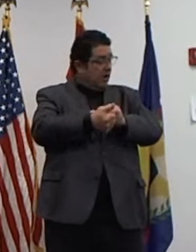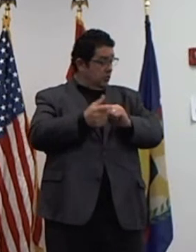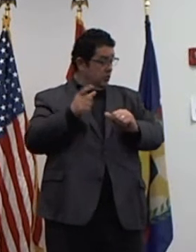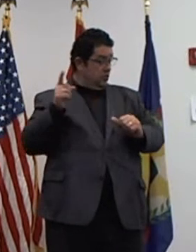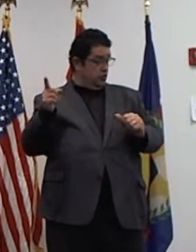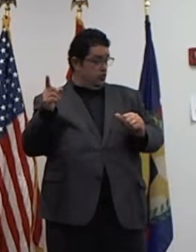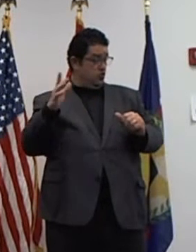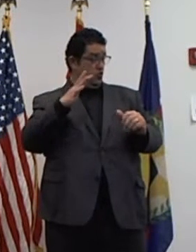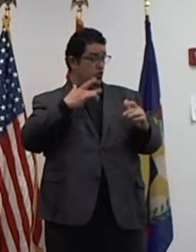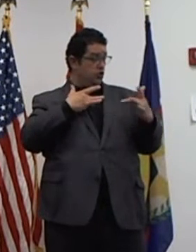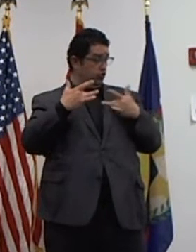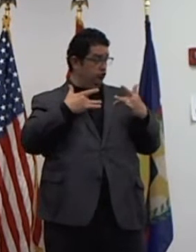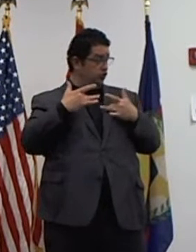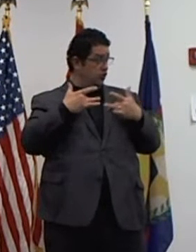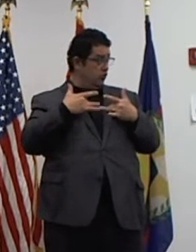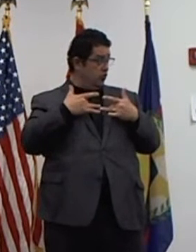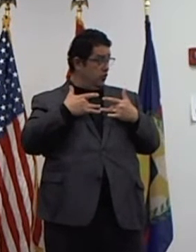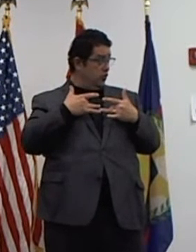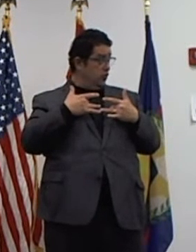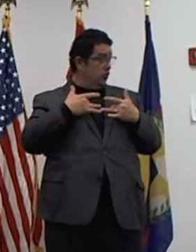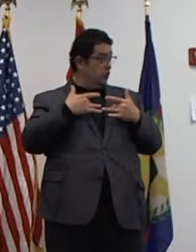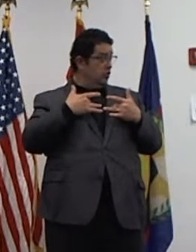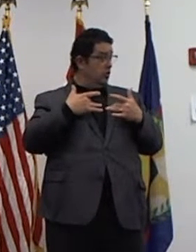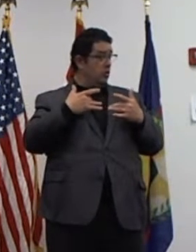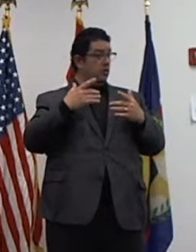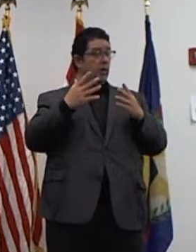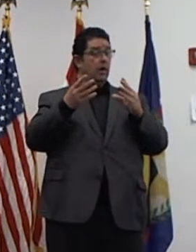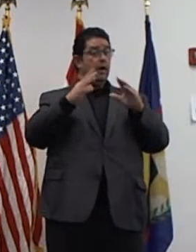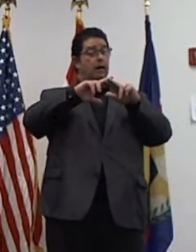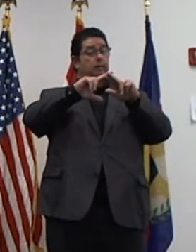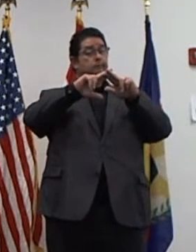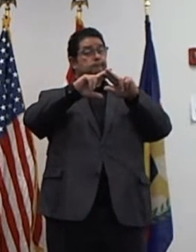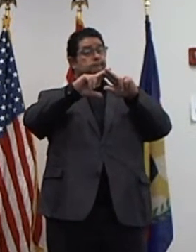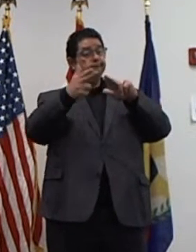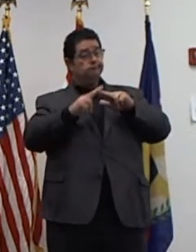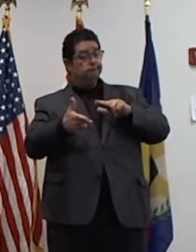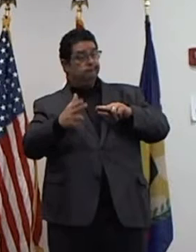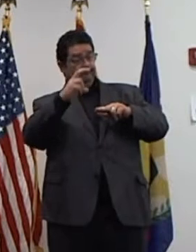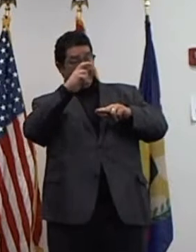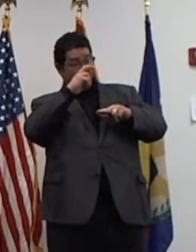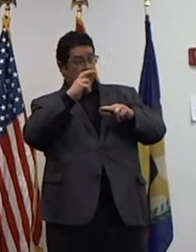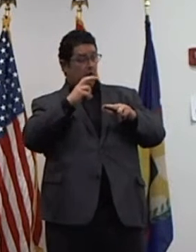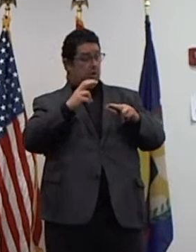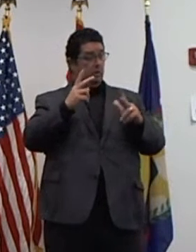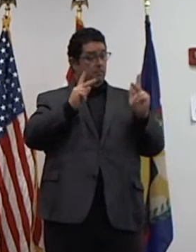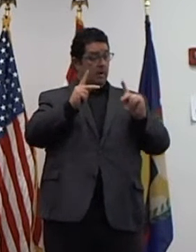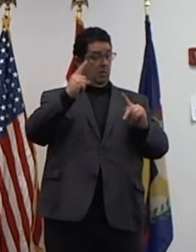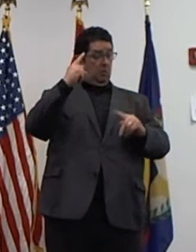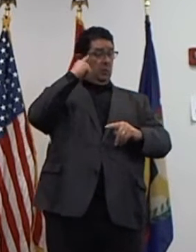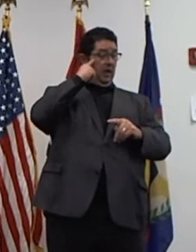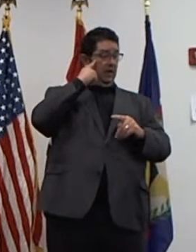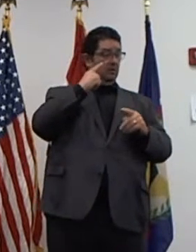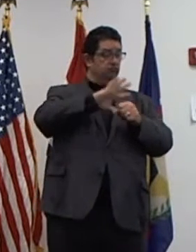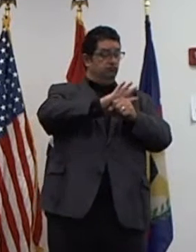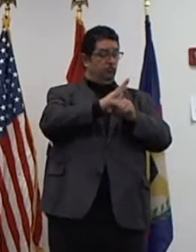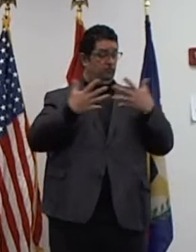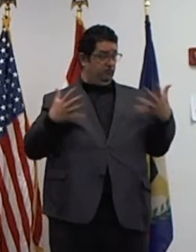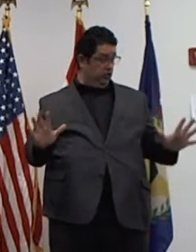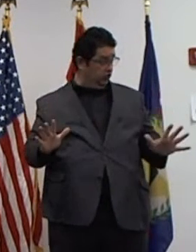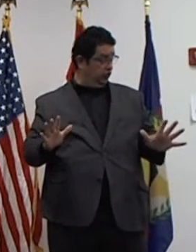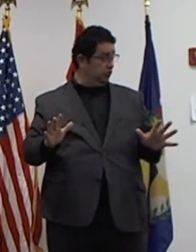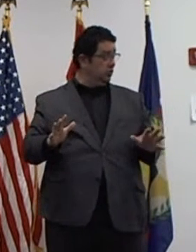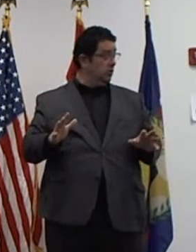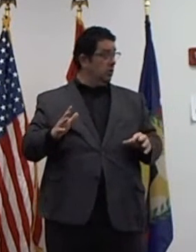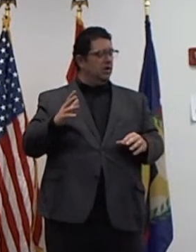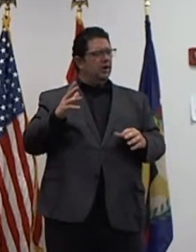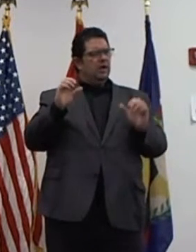businesses has created a sense that the COVID pandemic is over? Is there any way to get people to take social distancing seriously if